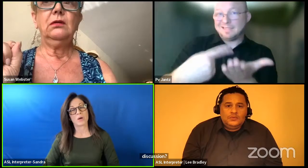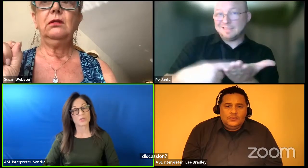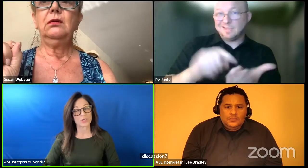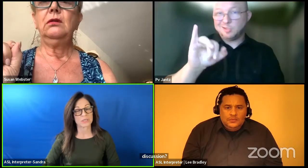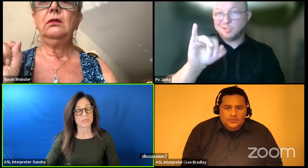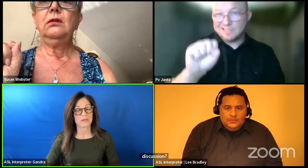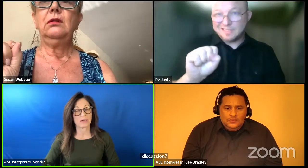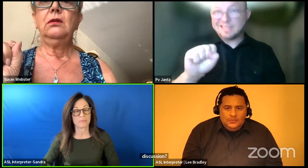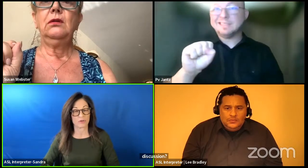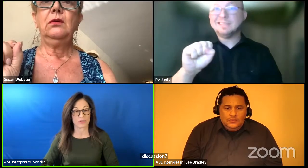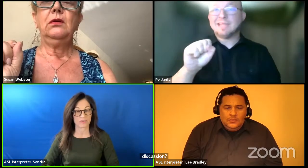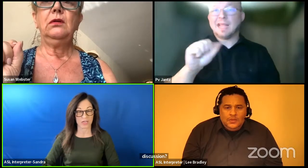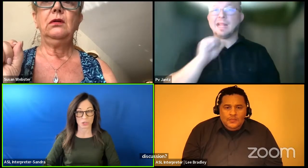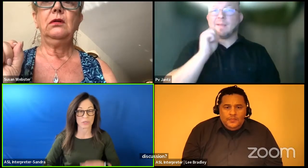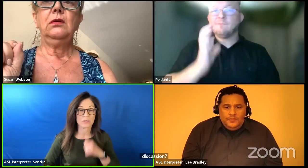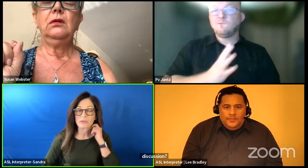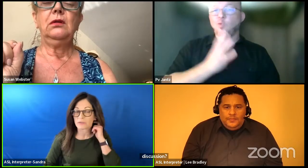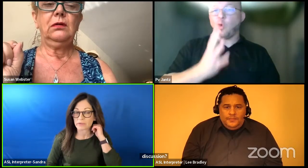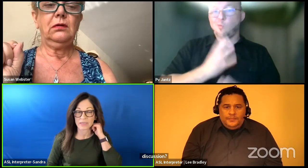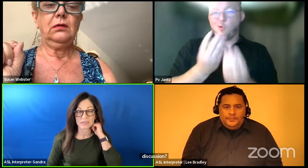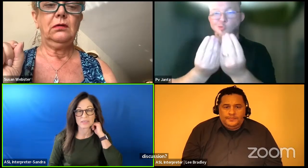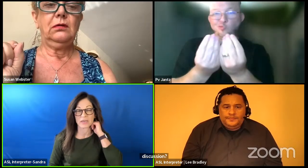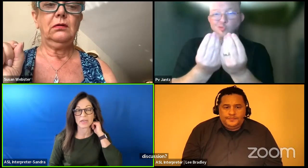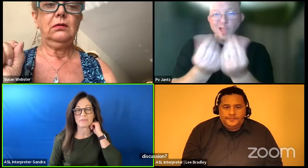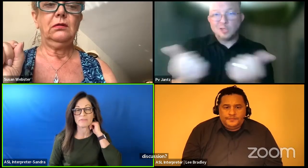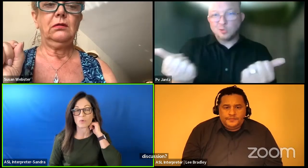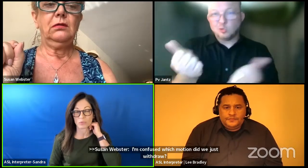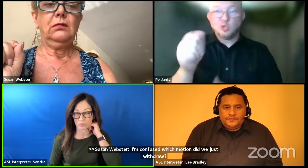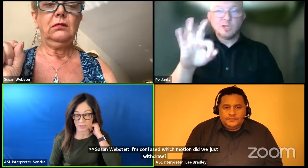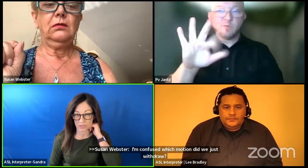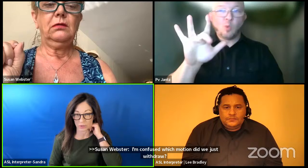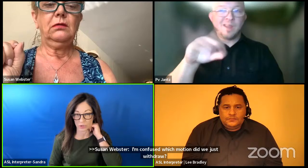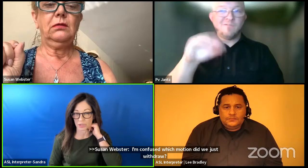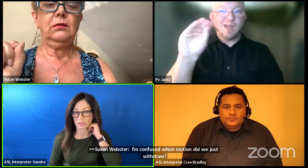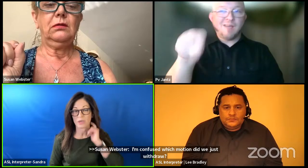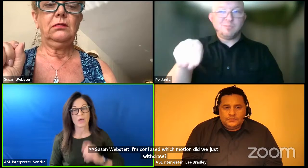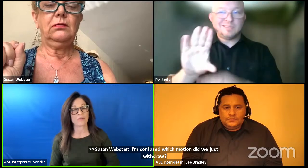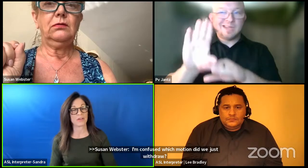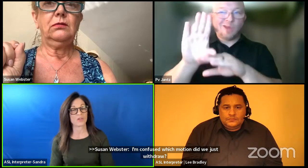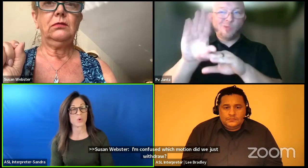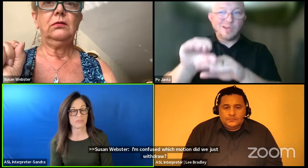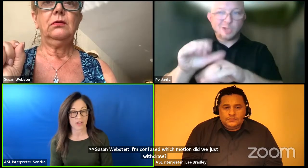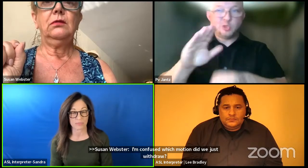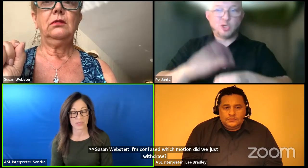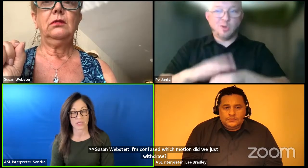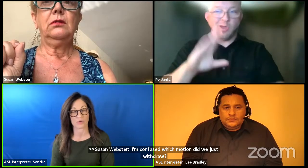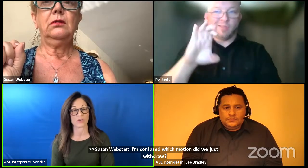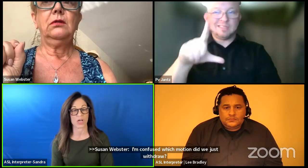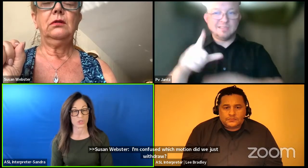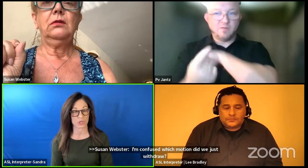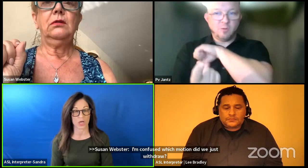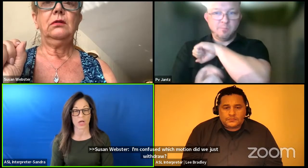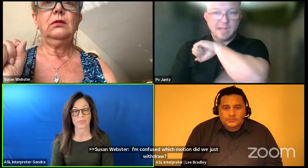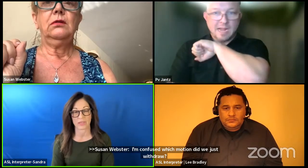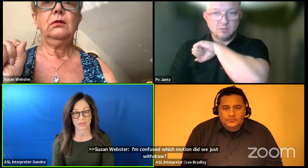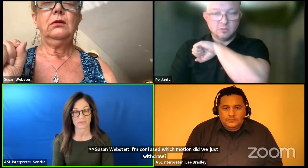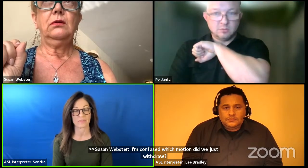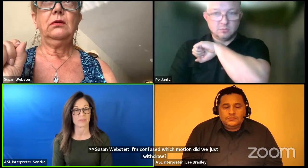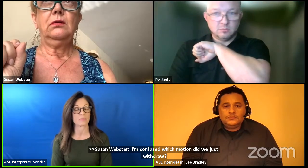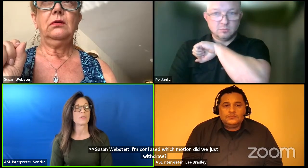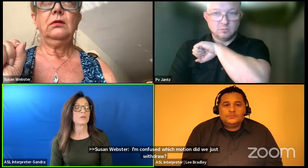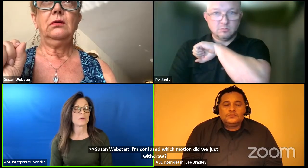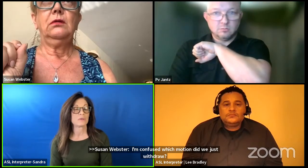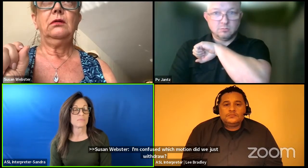So the motion up for discussion is an informal resolution of a 25% reduction on